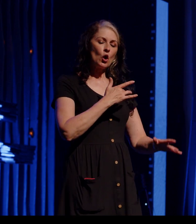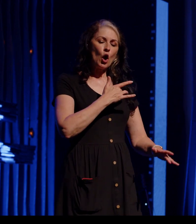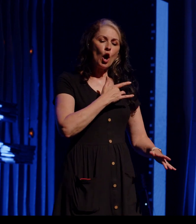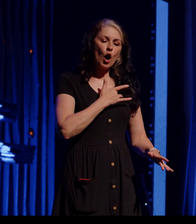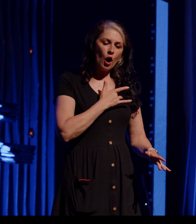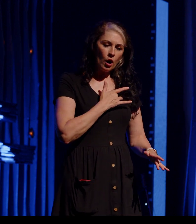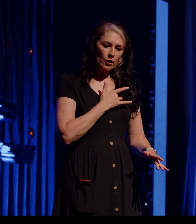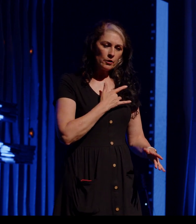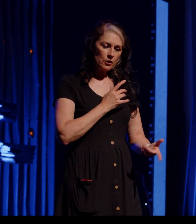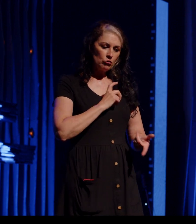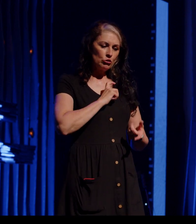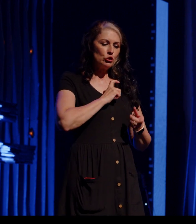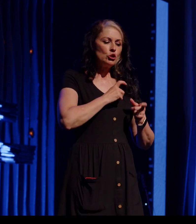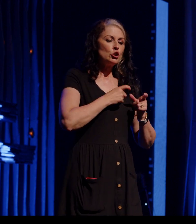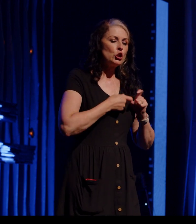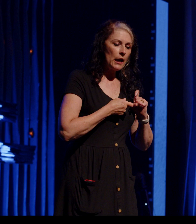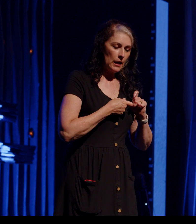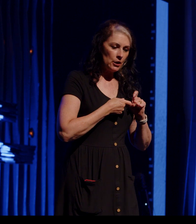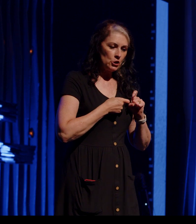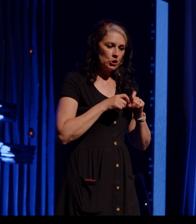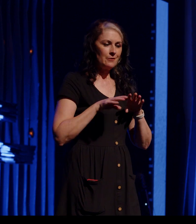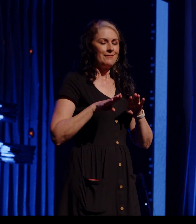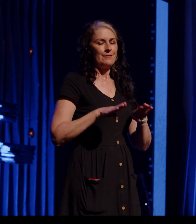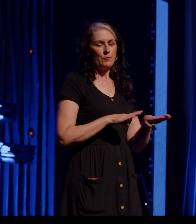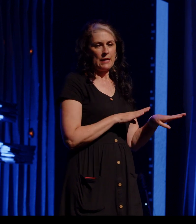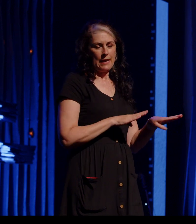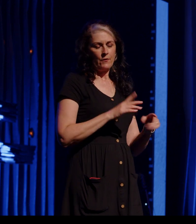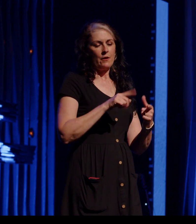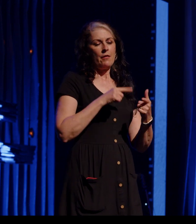until their heart is changed, it doesn't matter.